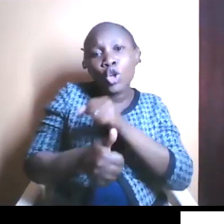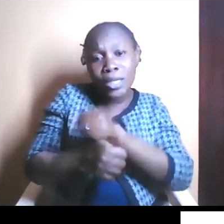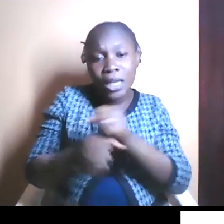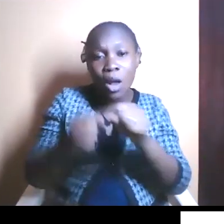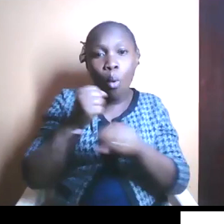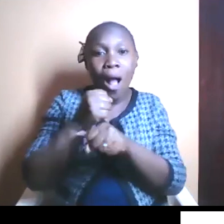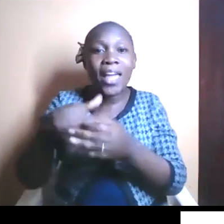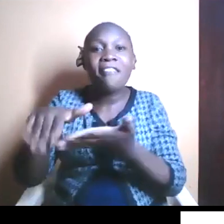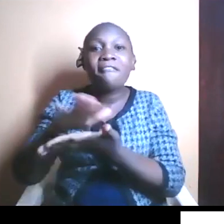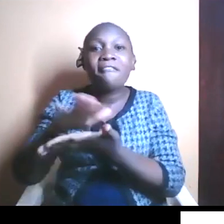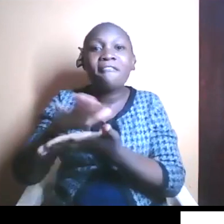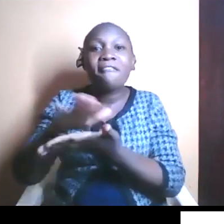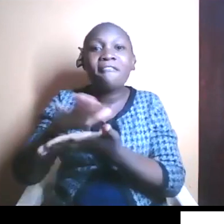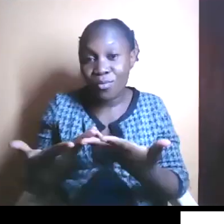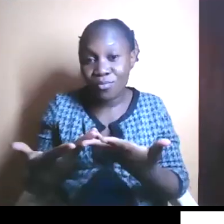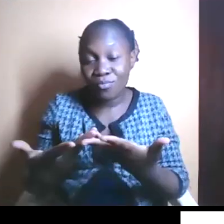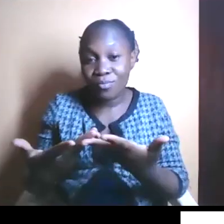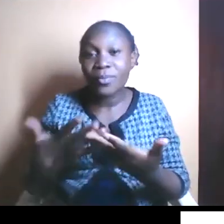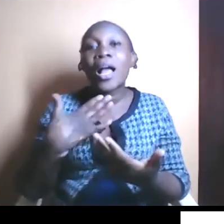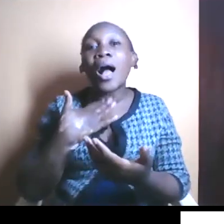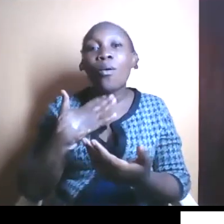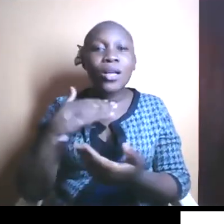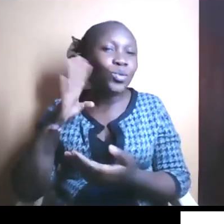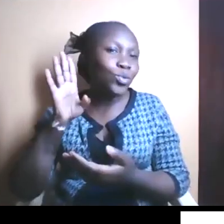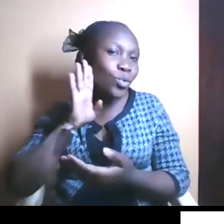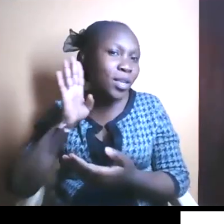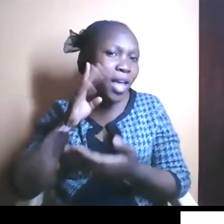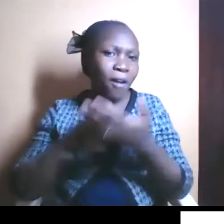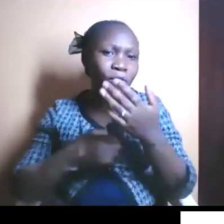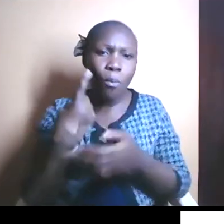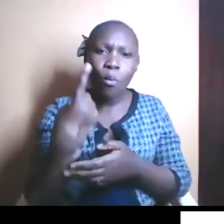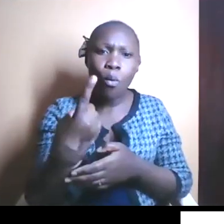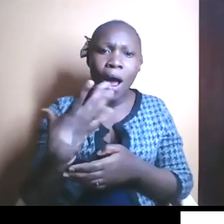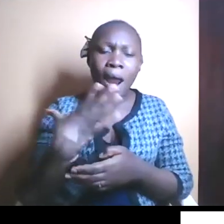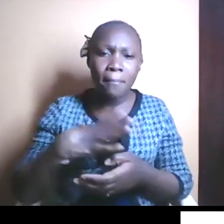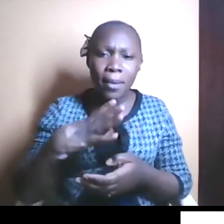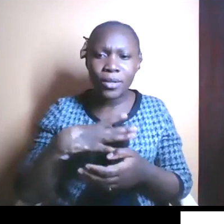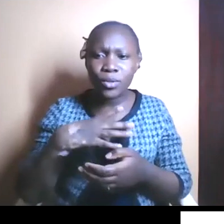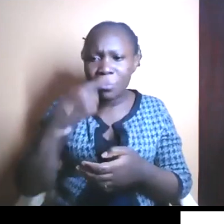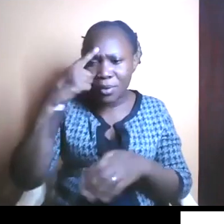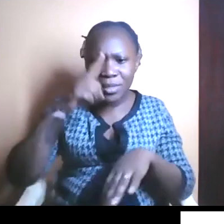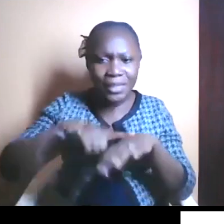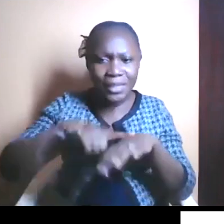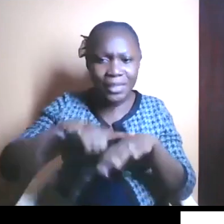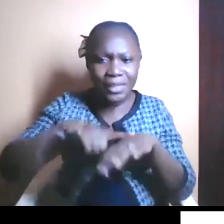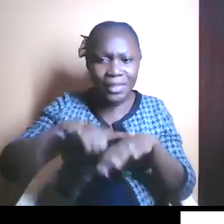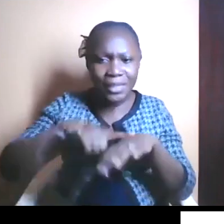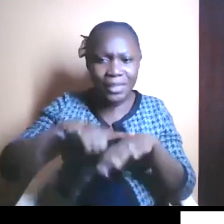I'd like to hear from maybe only one person because of time, because we'll have more time